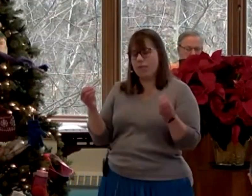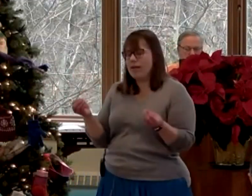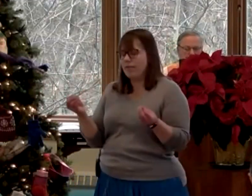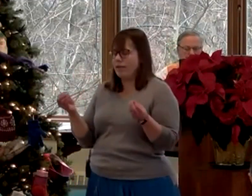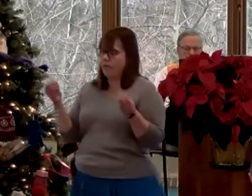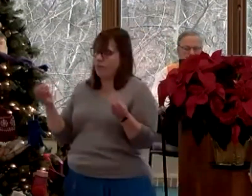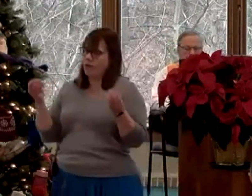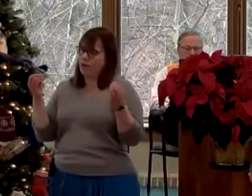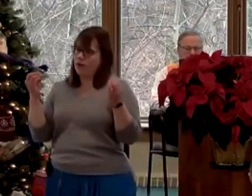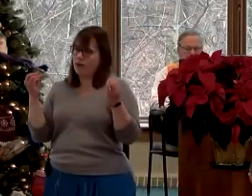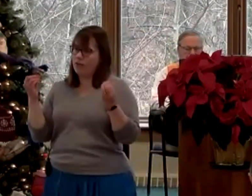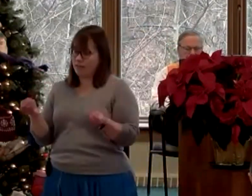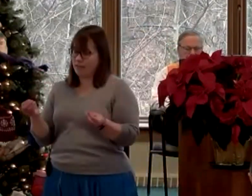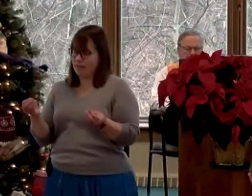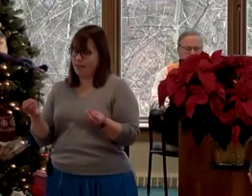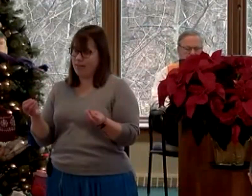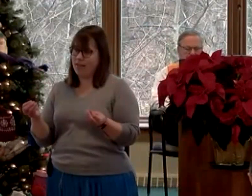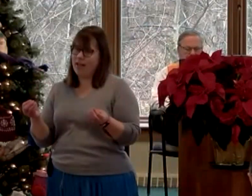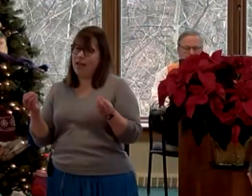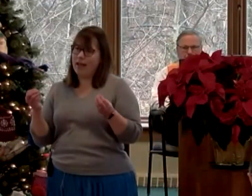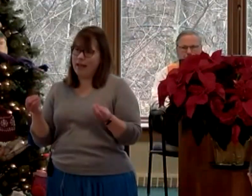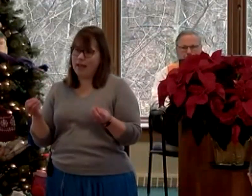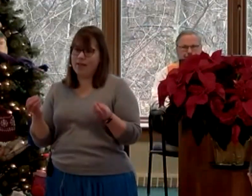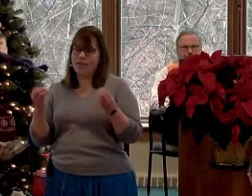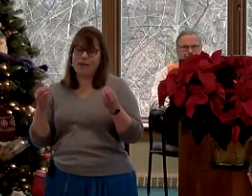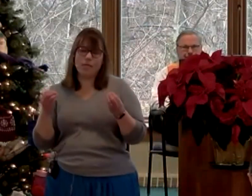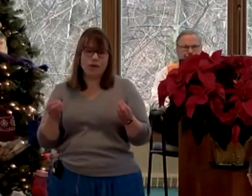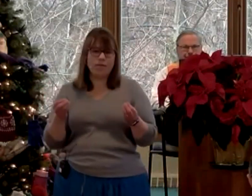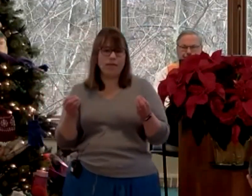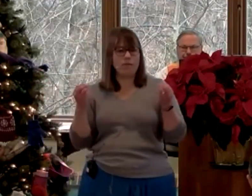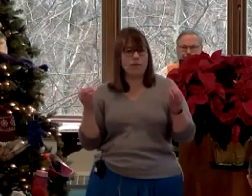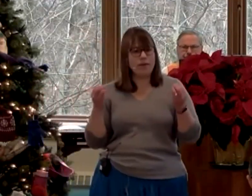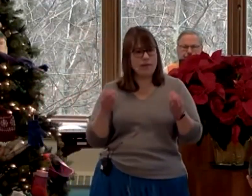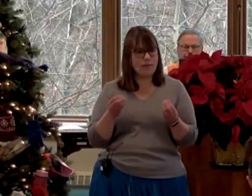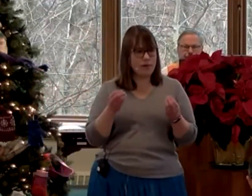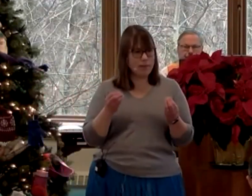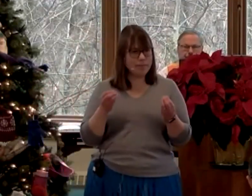fighting bravely for justice and fighting bravely